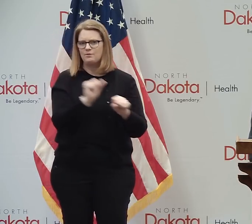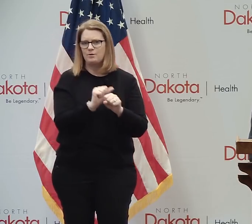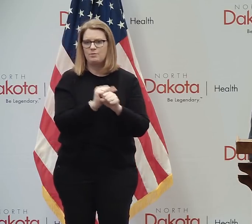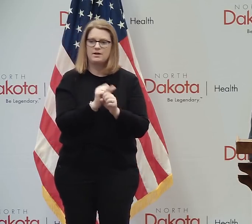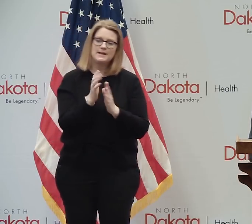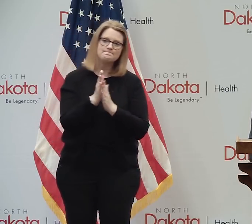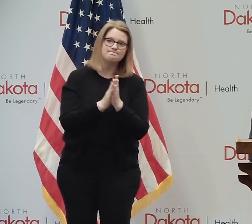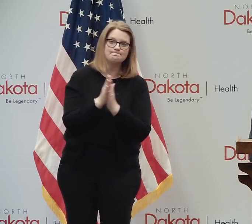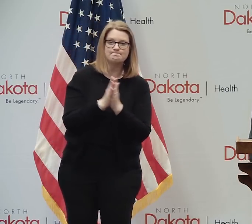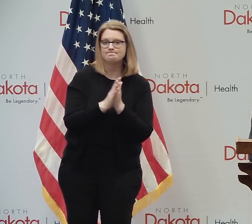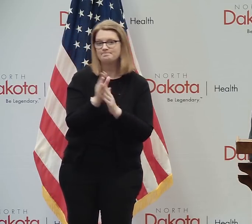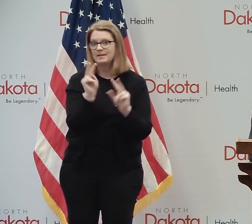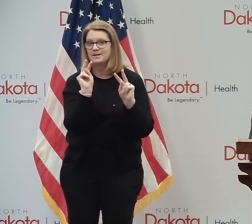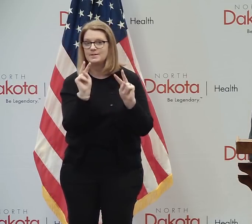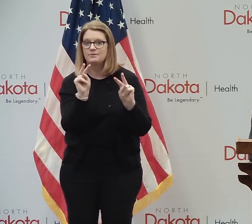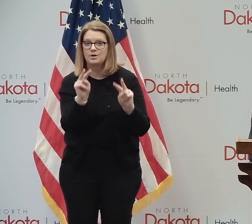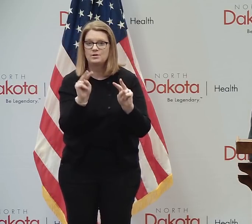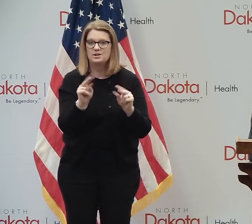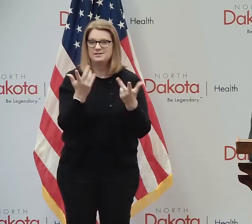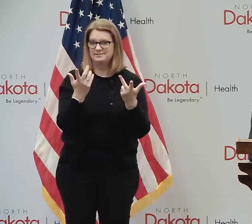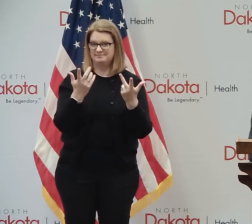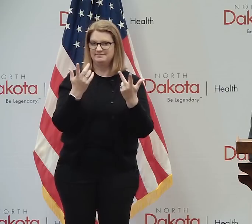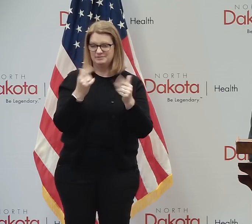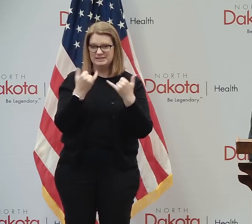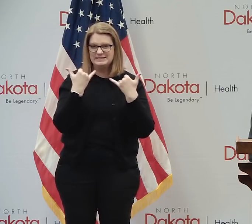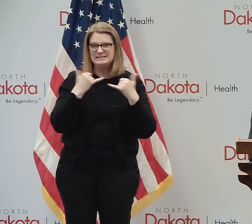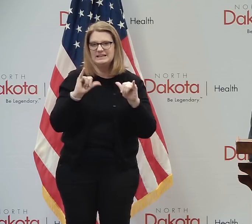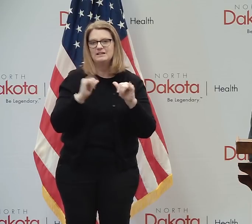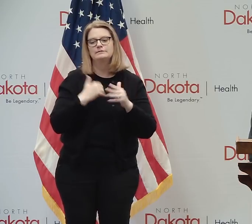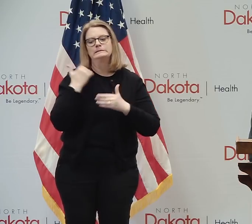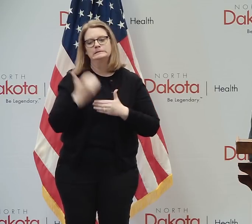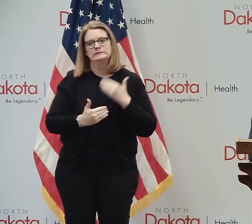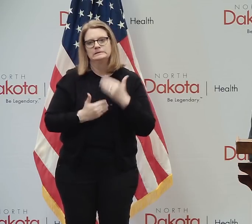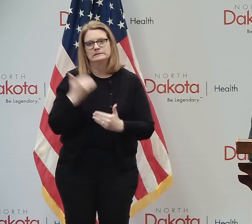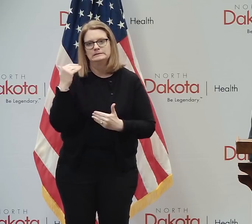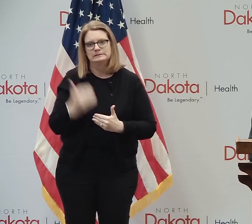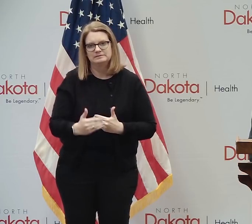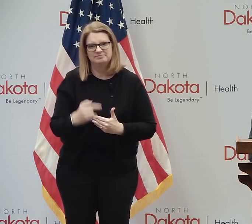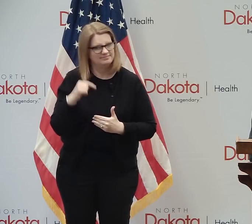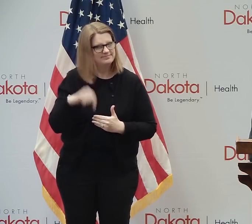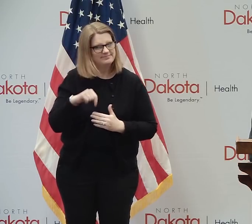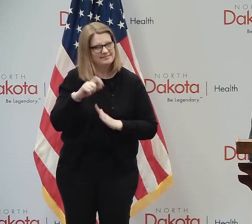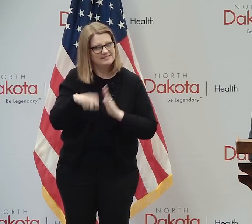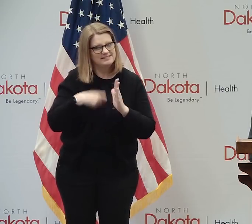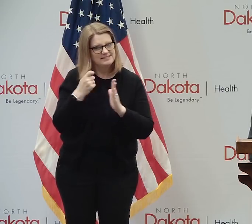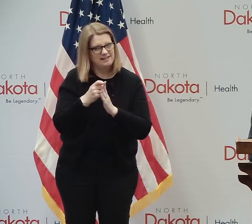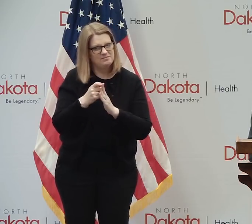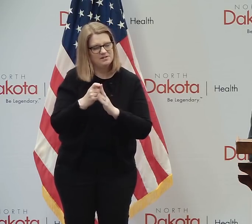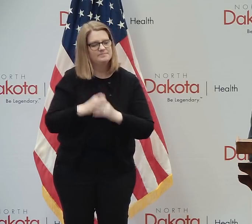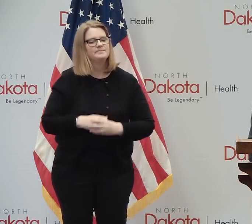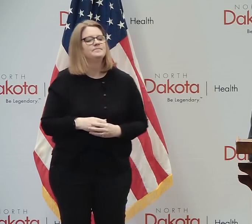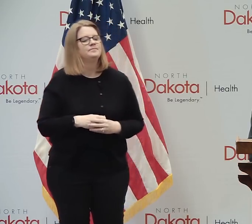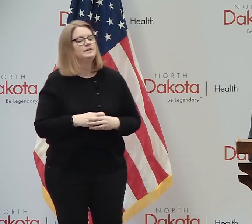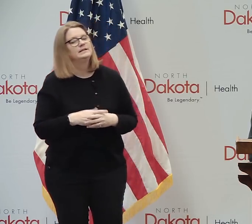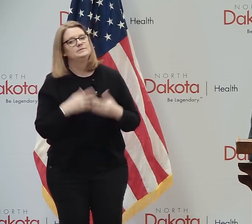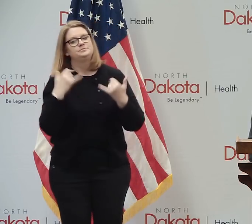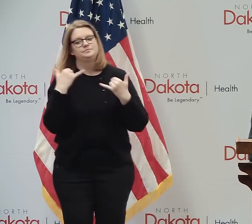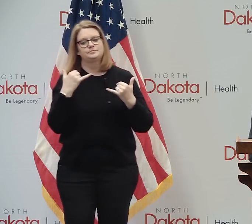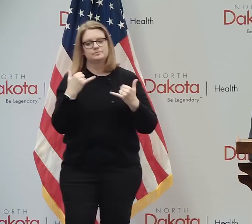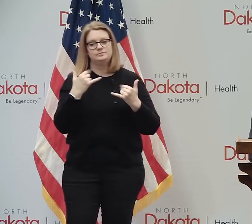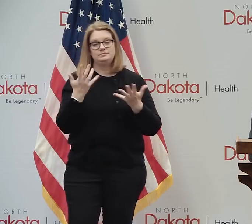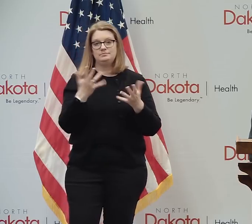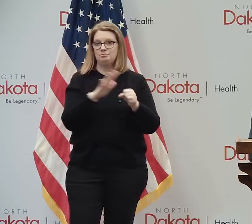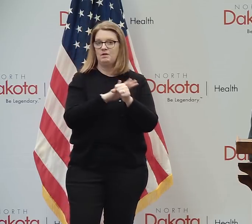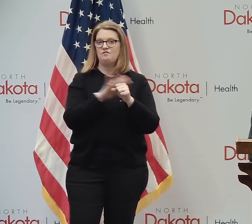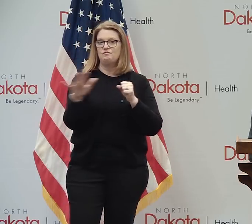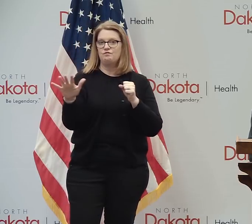to working with them as we continue to navigate through this historic time in our state's history. Today, we've got a